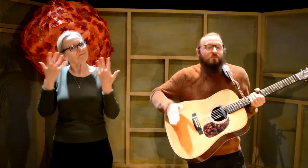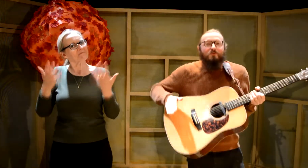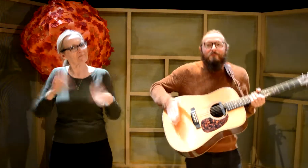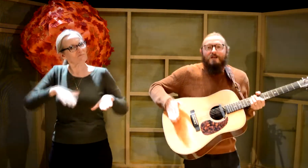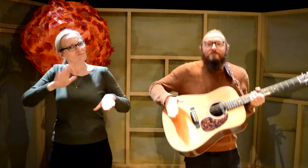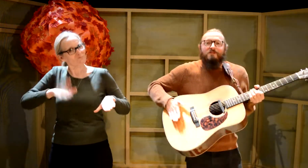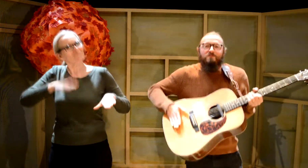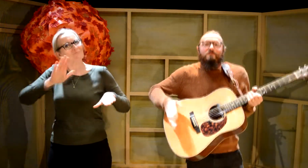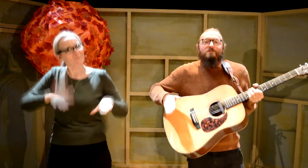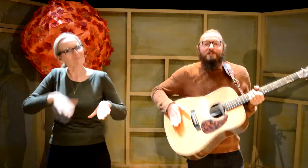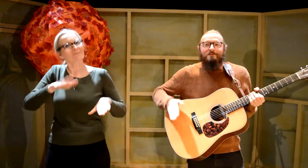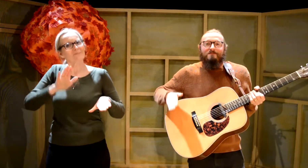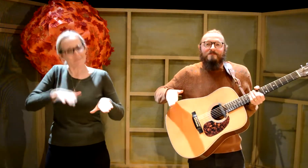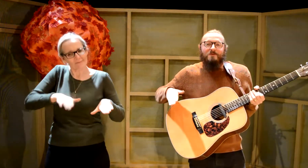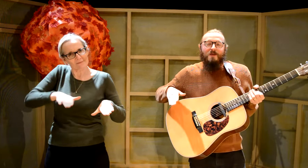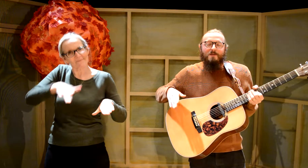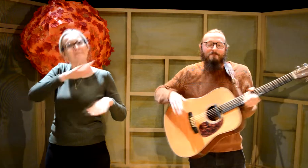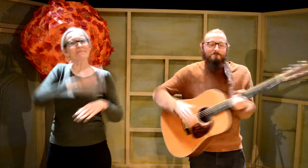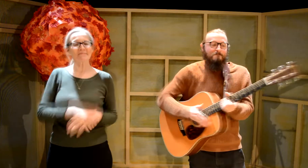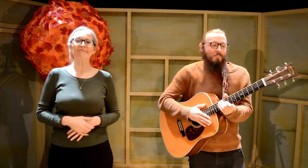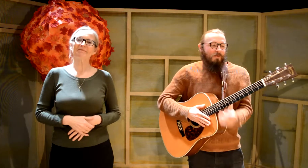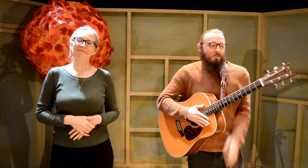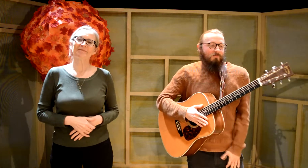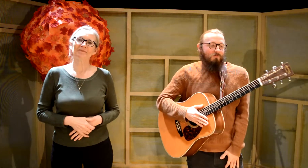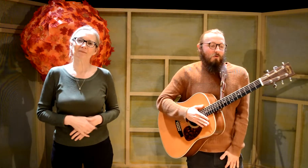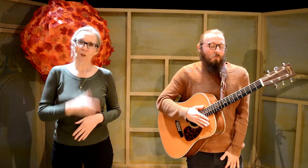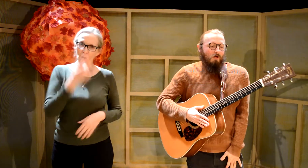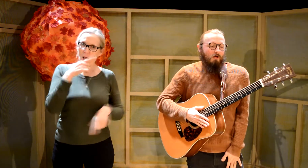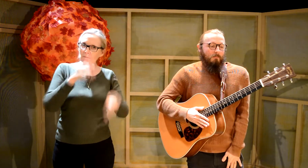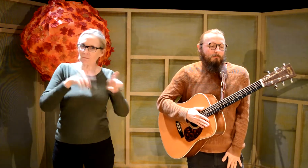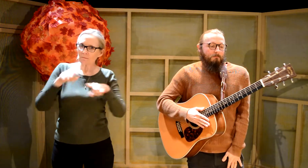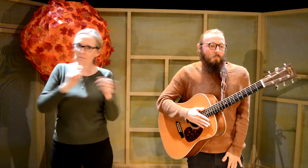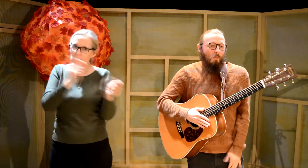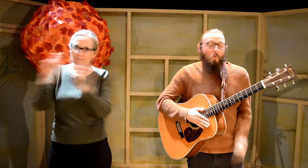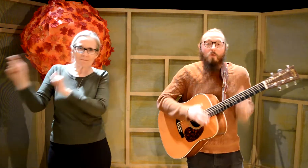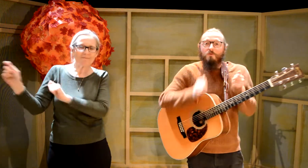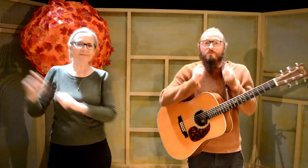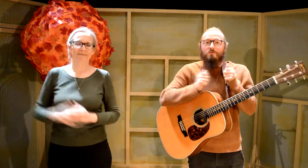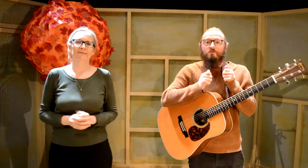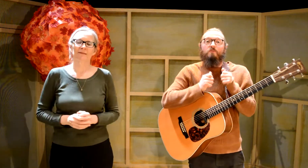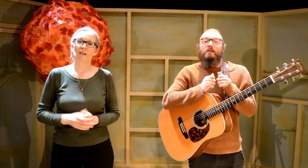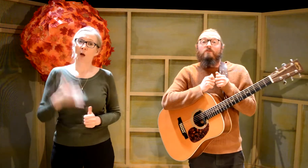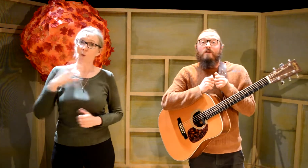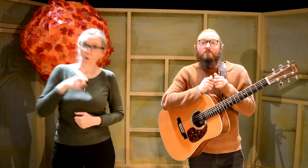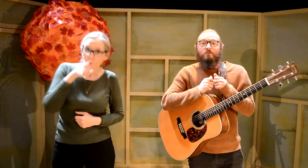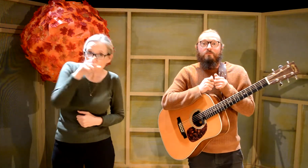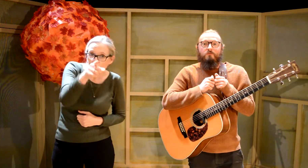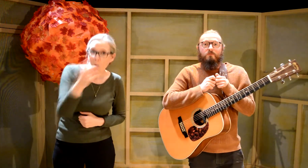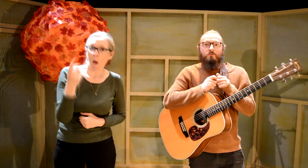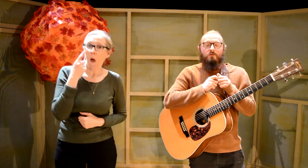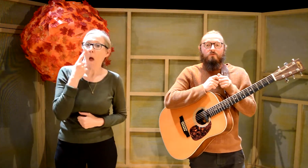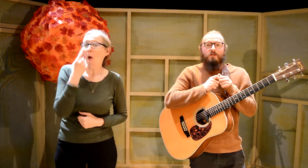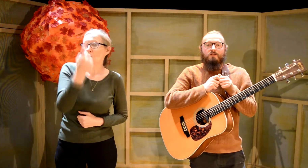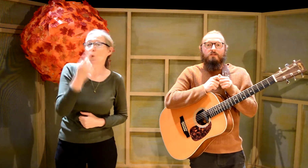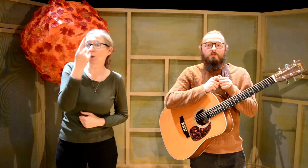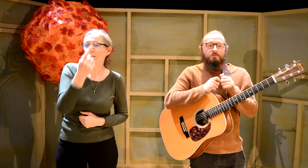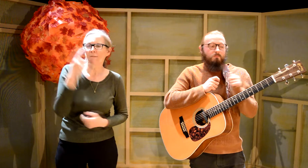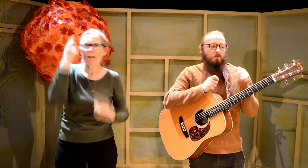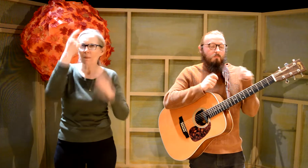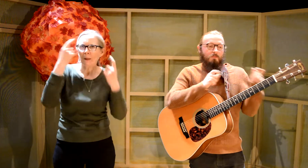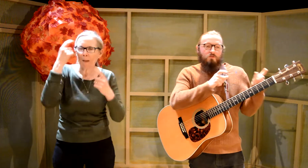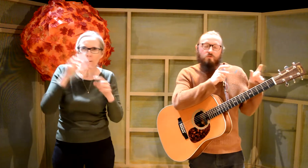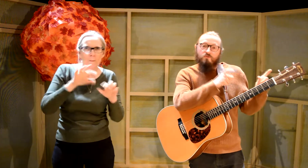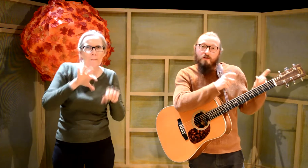upbeat feel to my piece of music. Okay. So what I want you to do is just play around with some of those